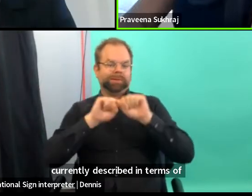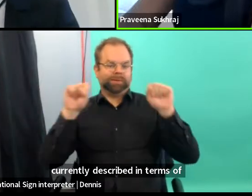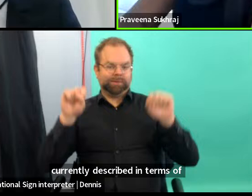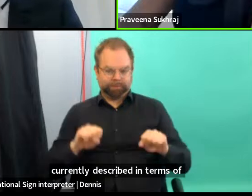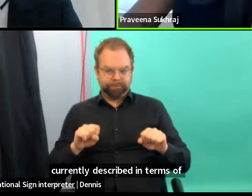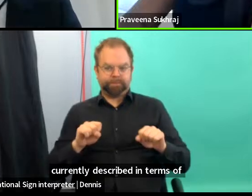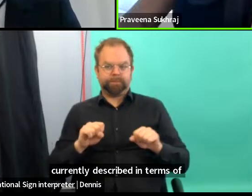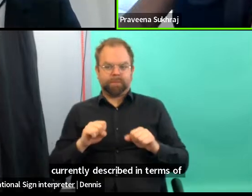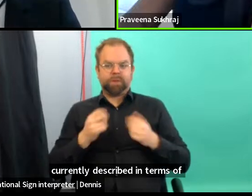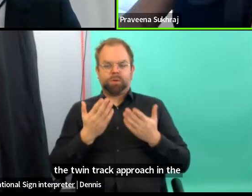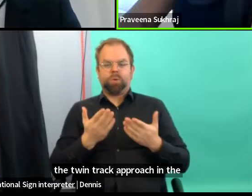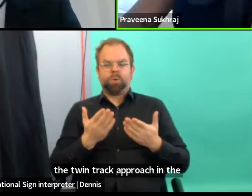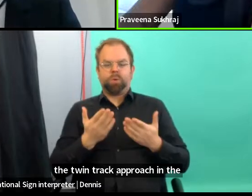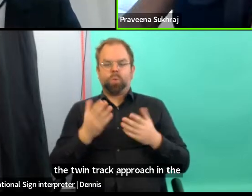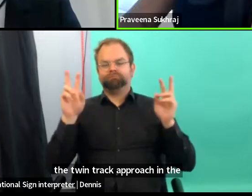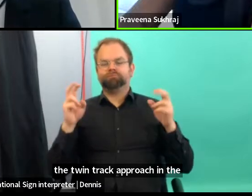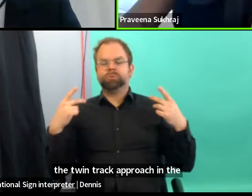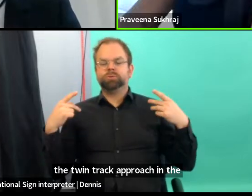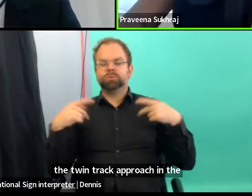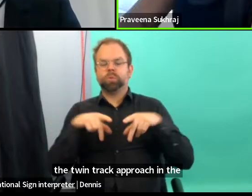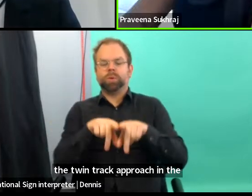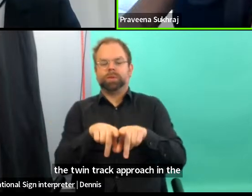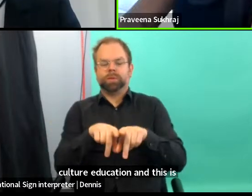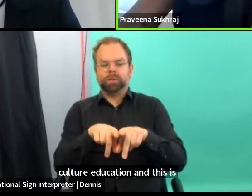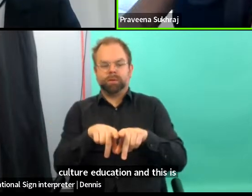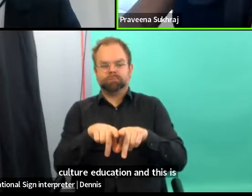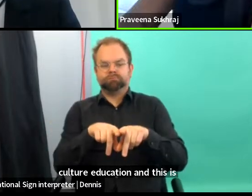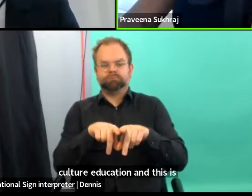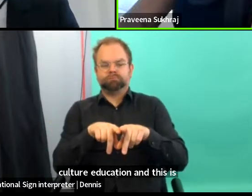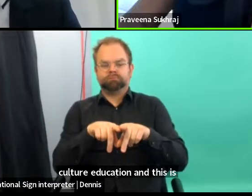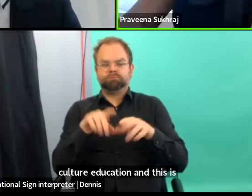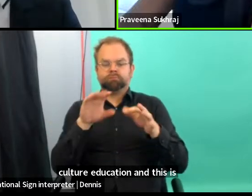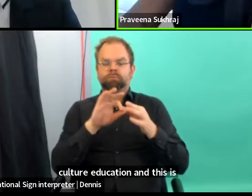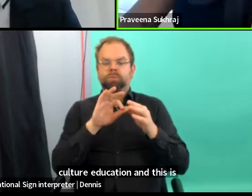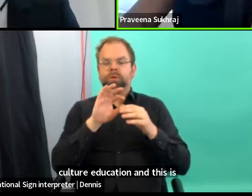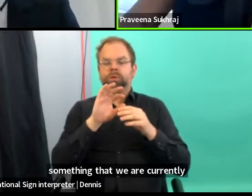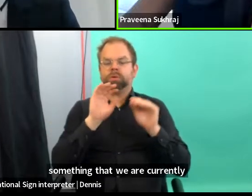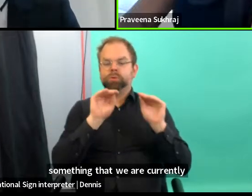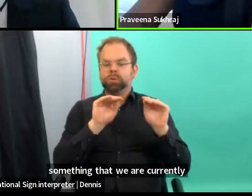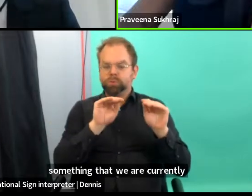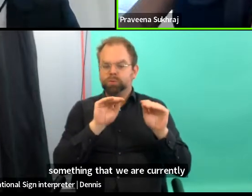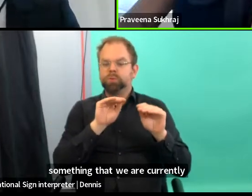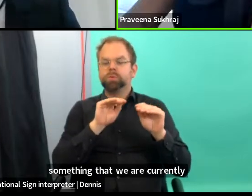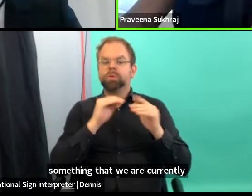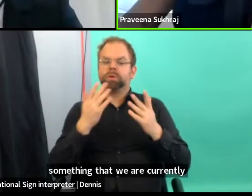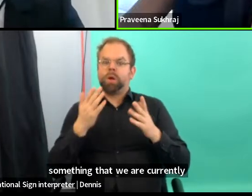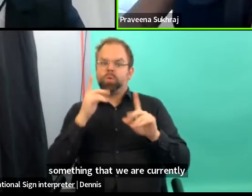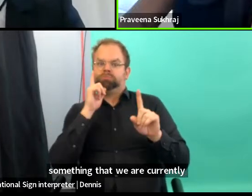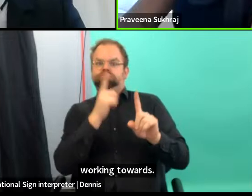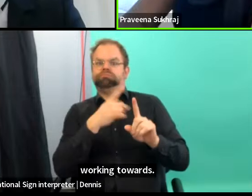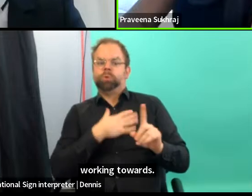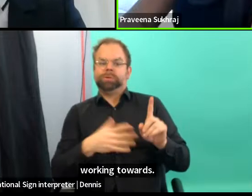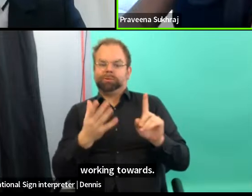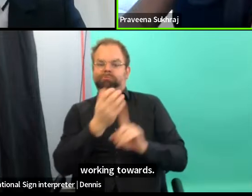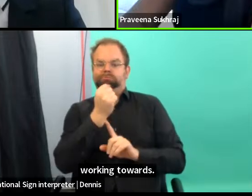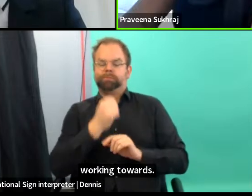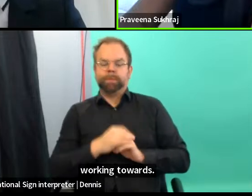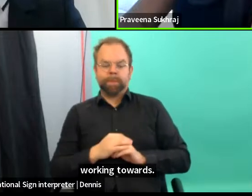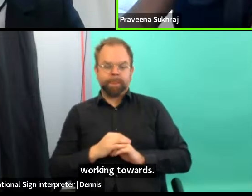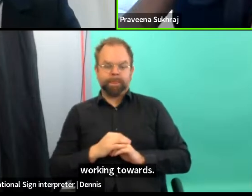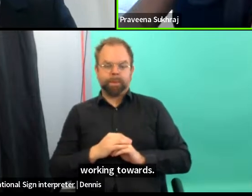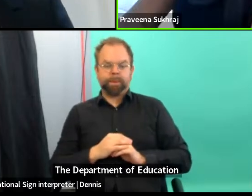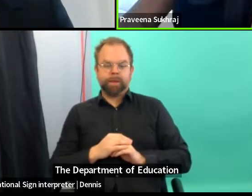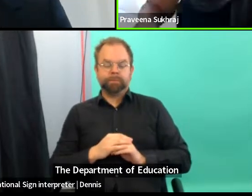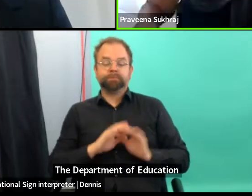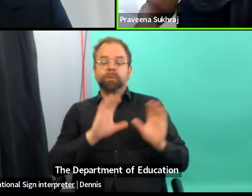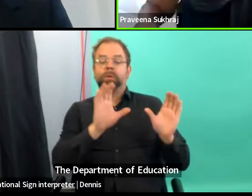working towards. The Department of Education in South Africa has, since the call to education, established a ministerial 6 that was passed